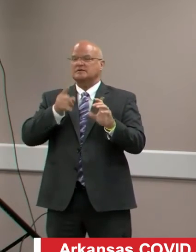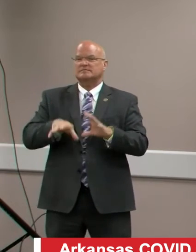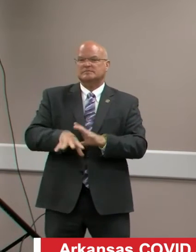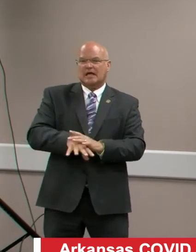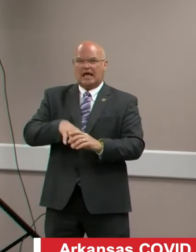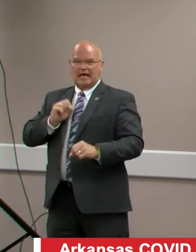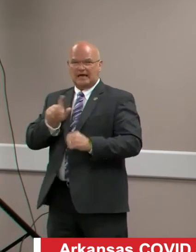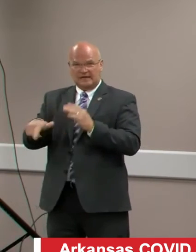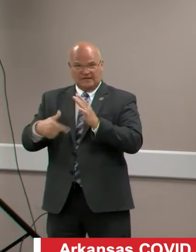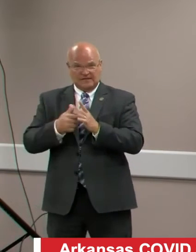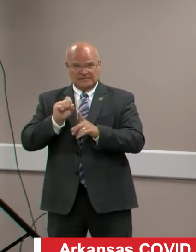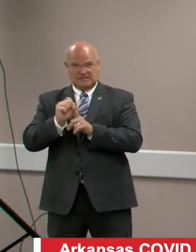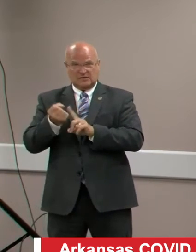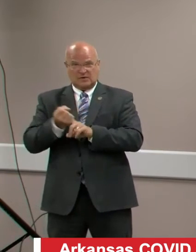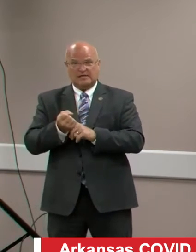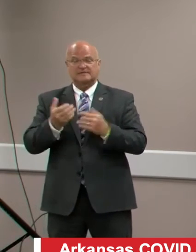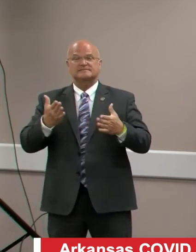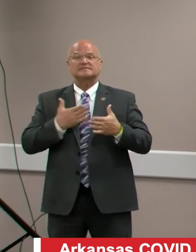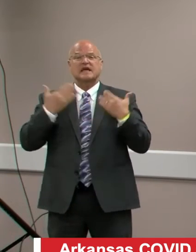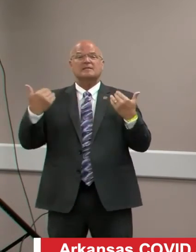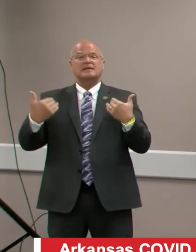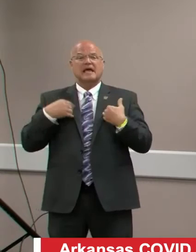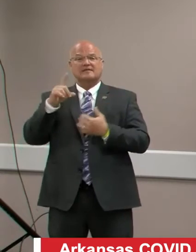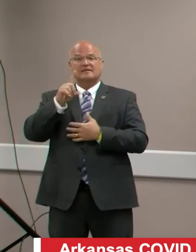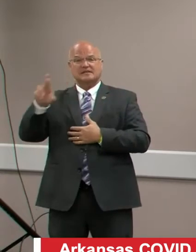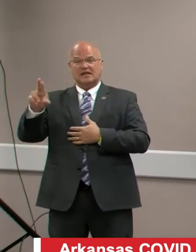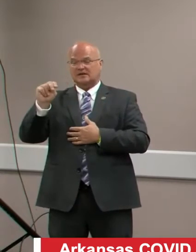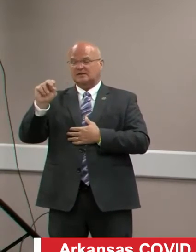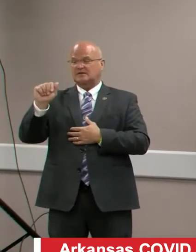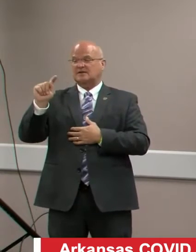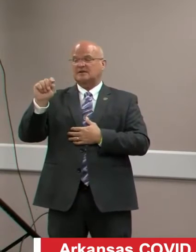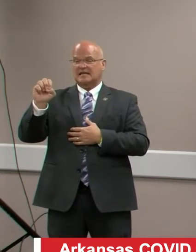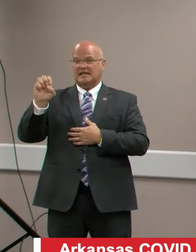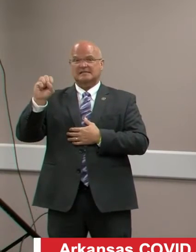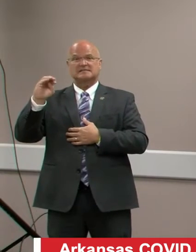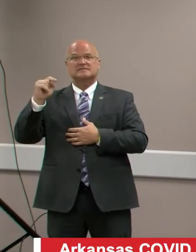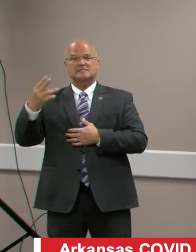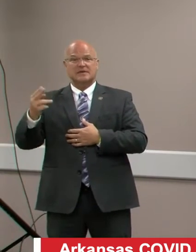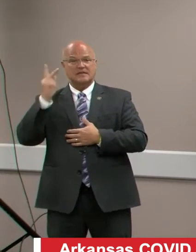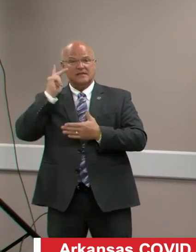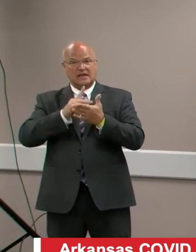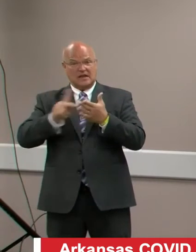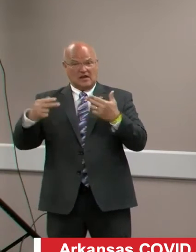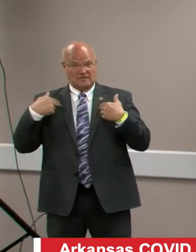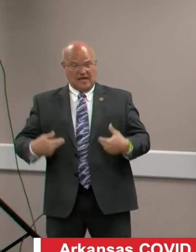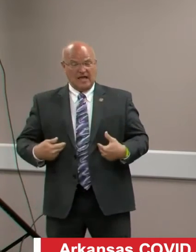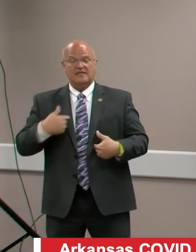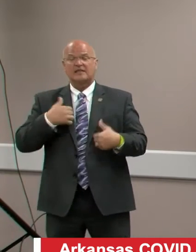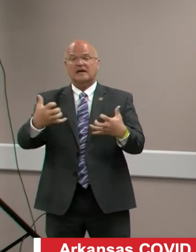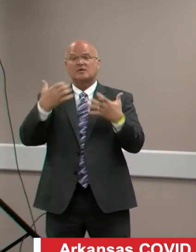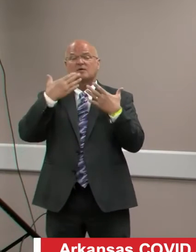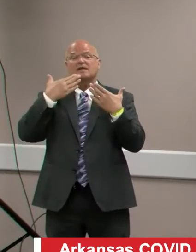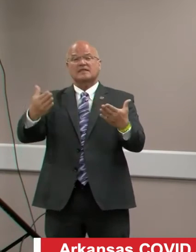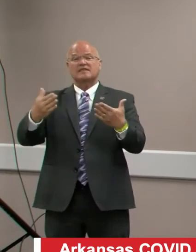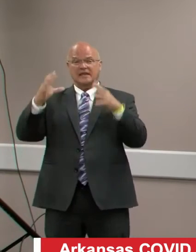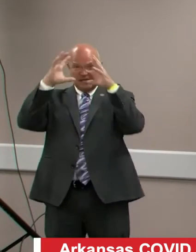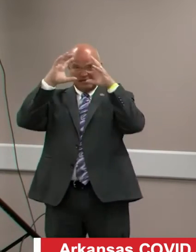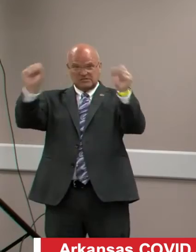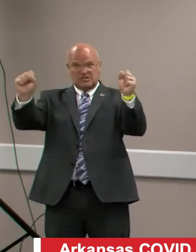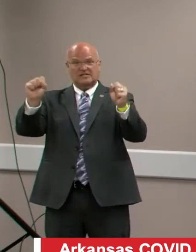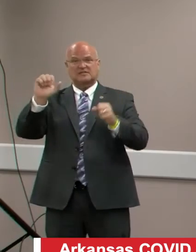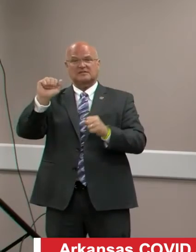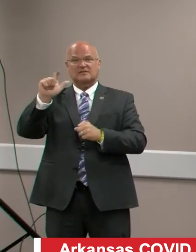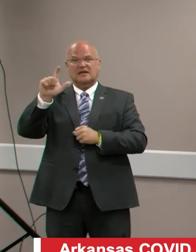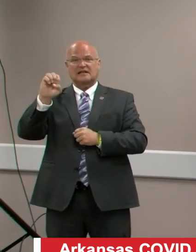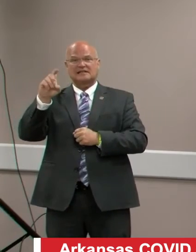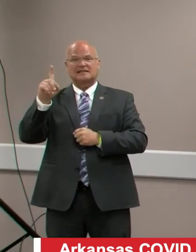of this. And then we're glad to be joined by Dr. Nate Smith, our Secretary of Health. And I want to thank Chancellor